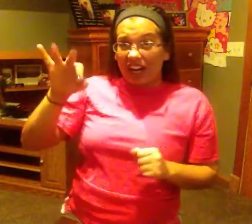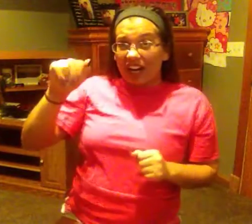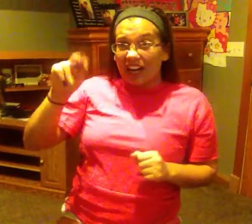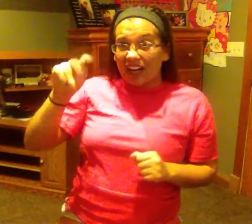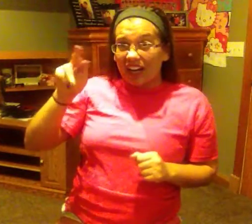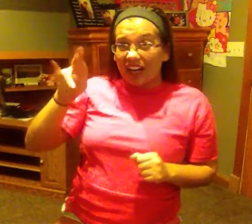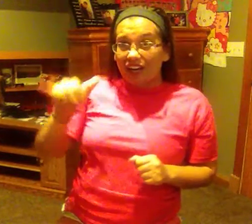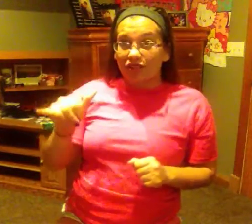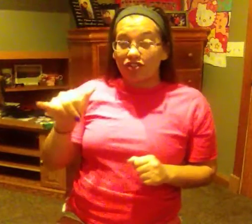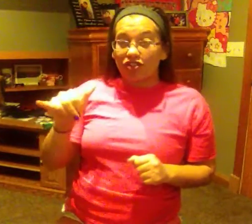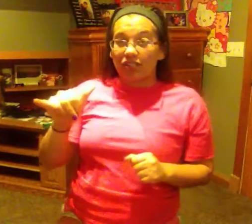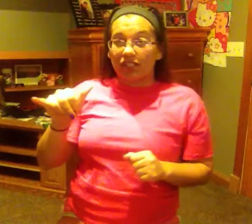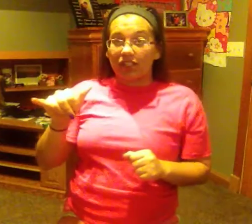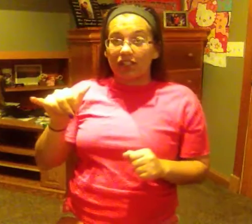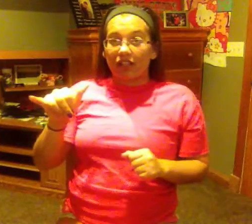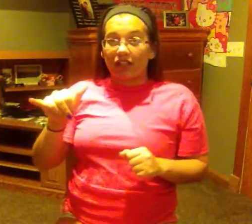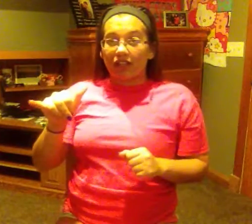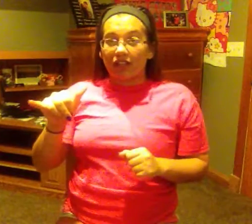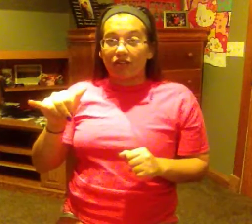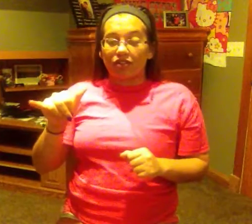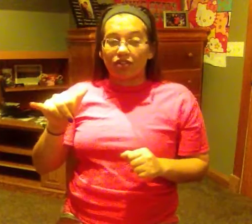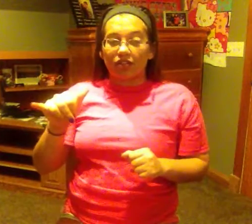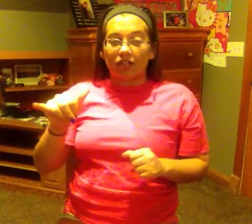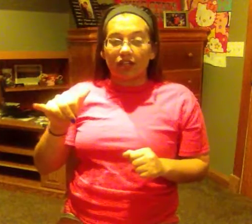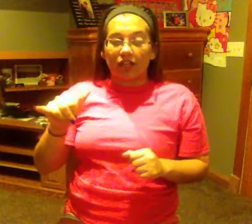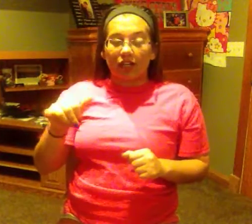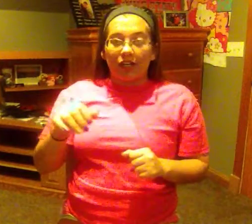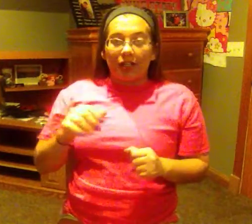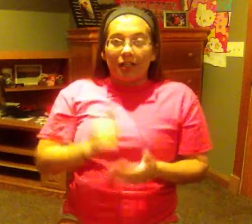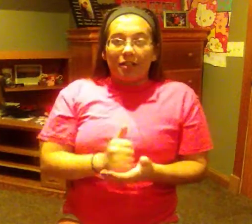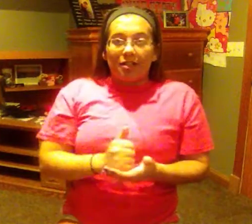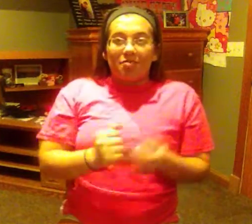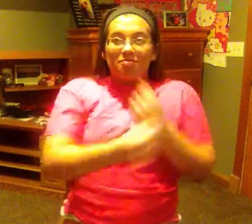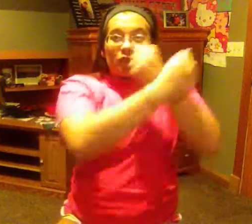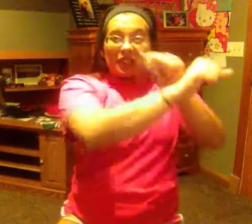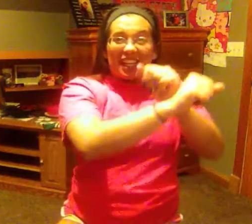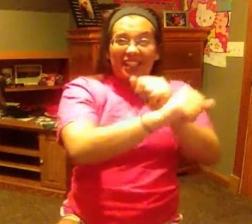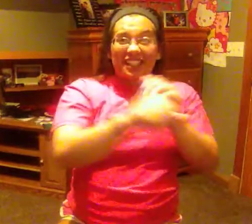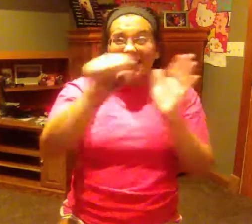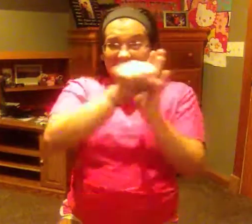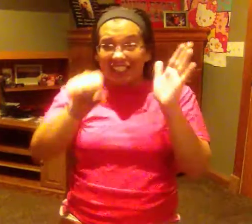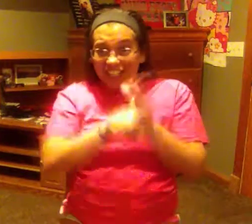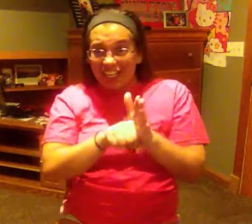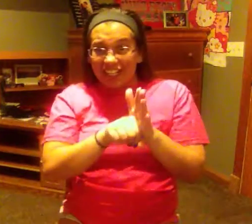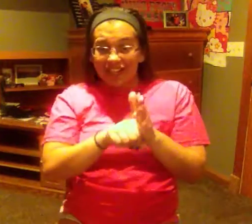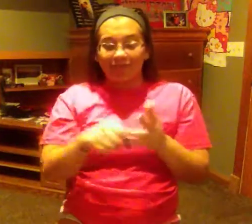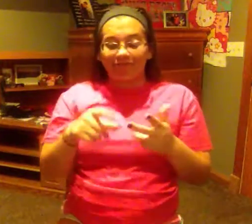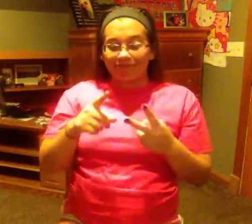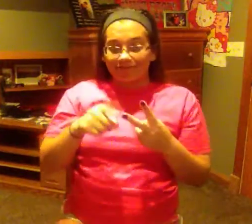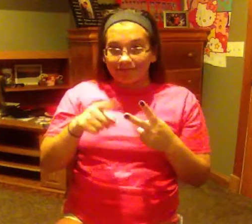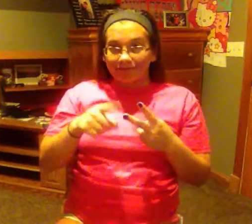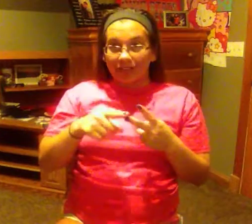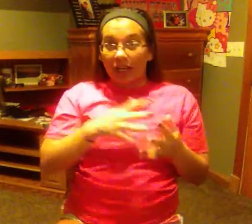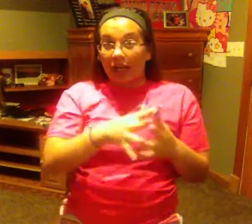ready, always there. Being a National Guard infantryman has given me skills such as leadership, teamwork, and discipline, and